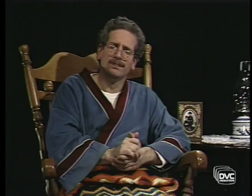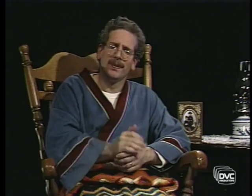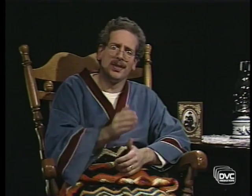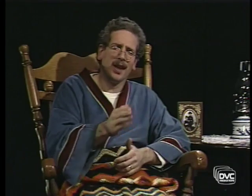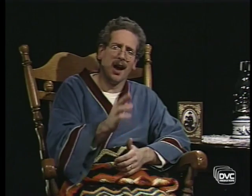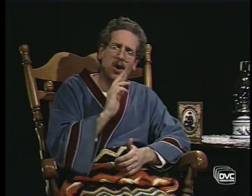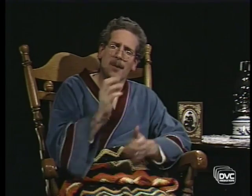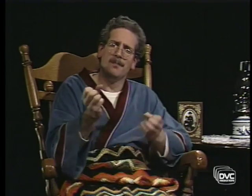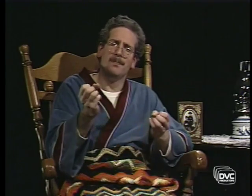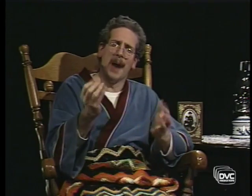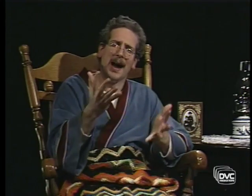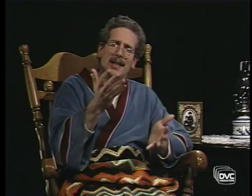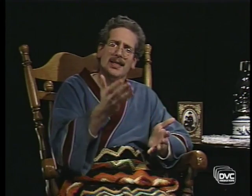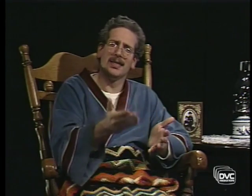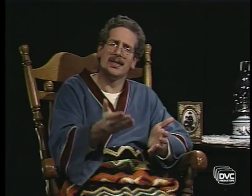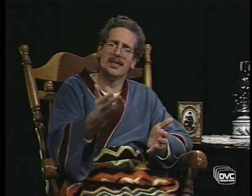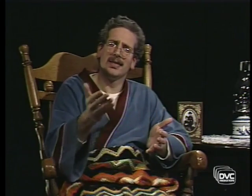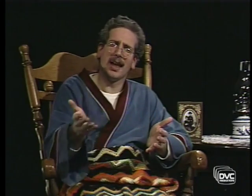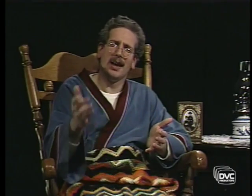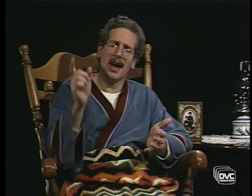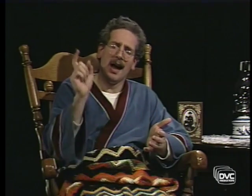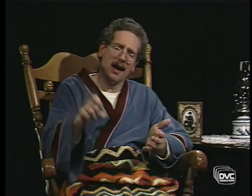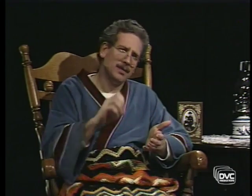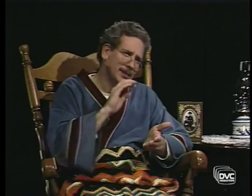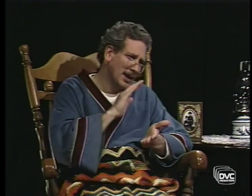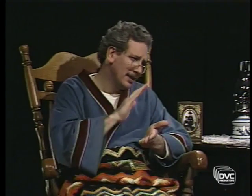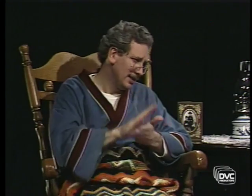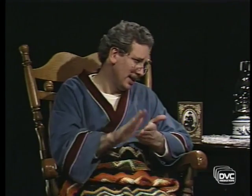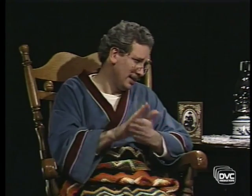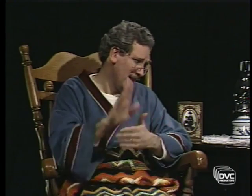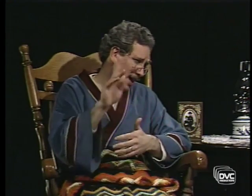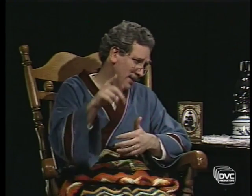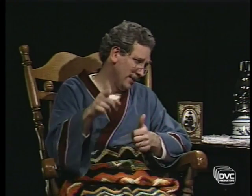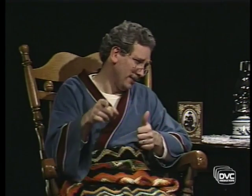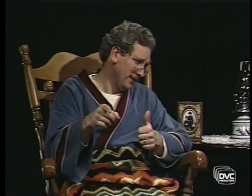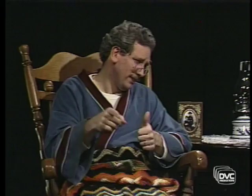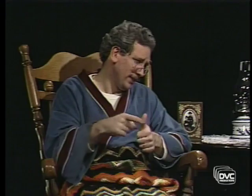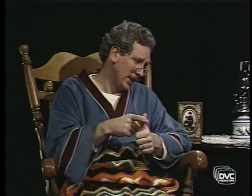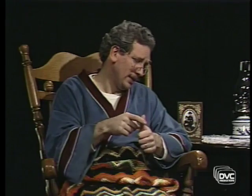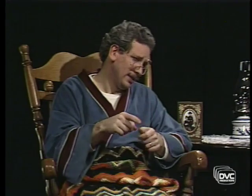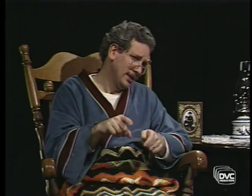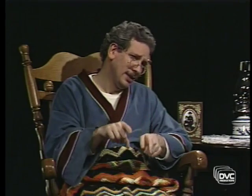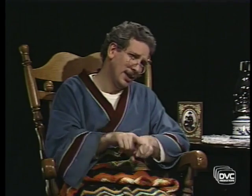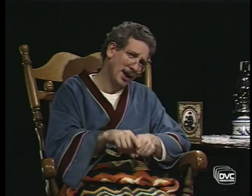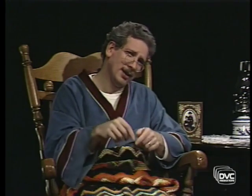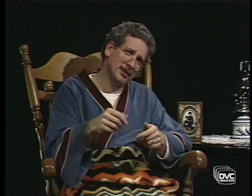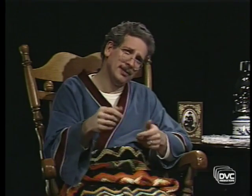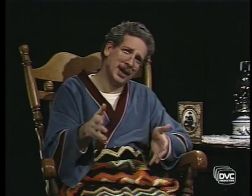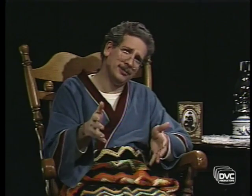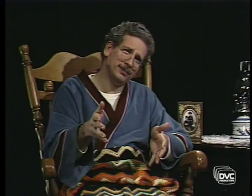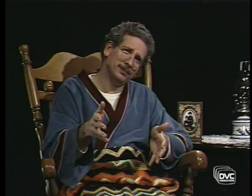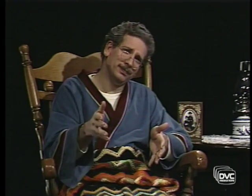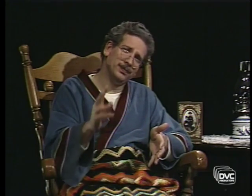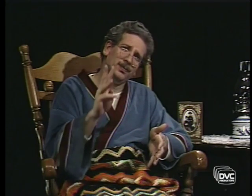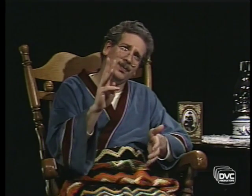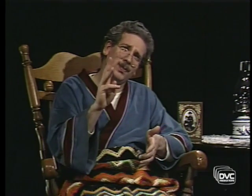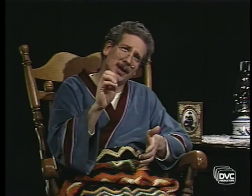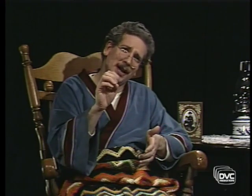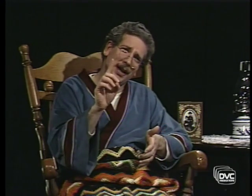yard there are many things that have to be cleaned up first like